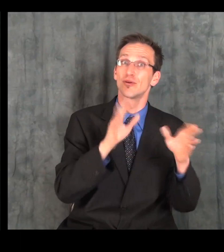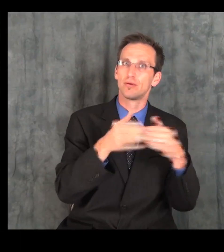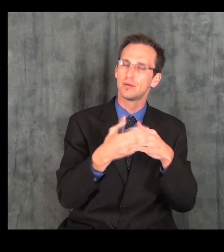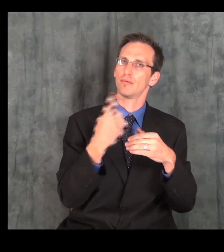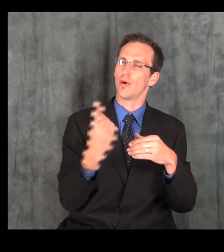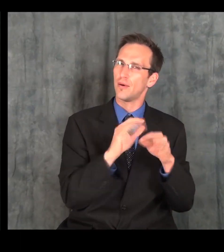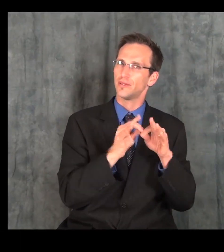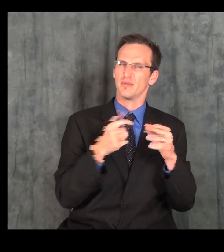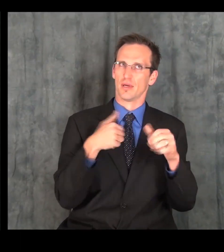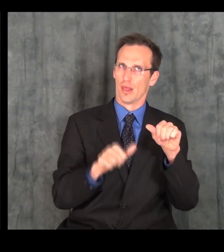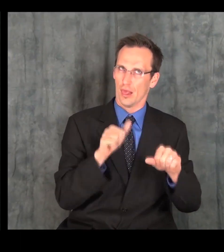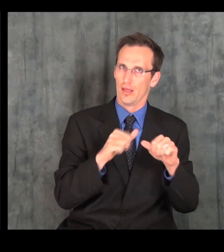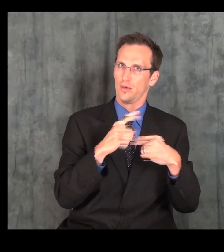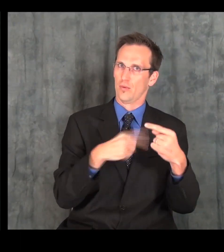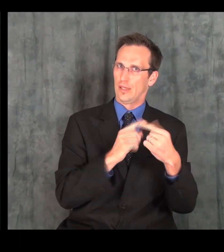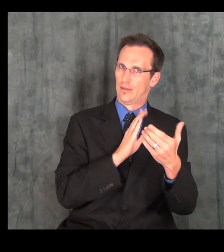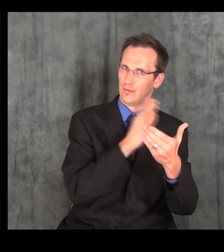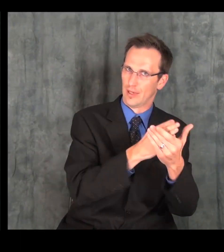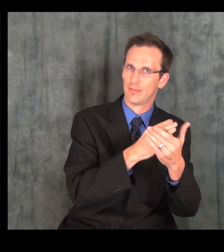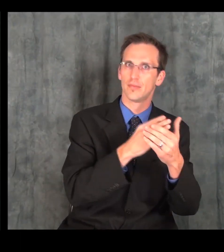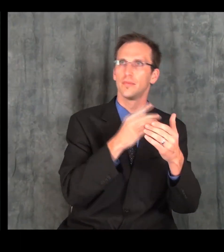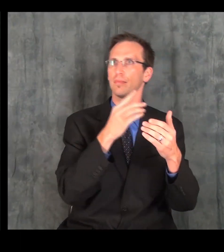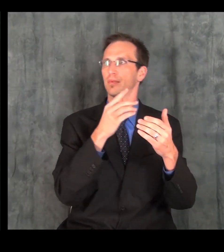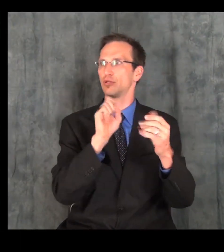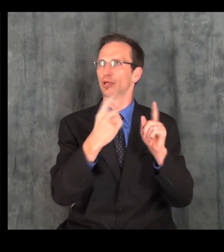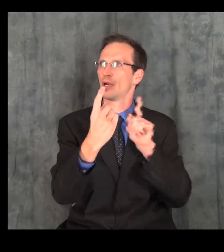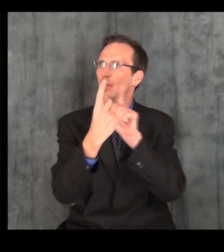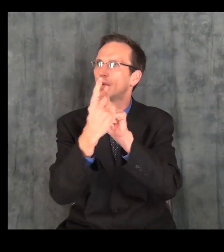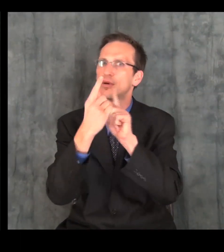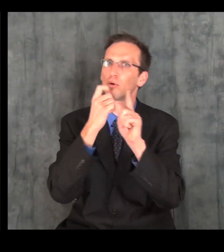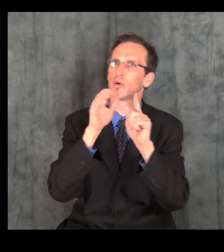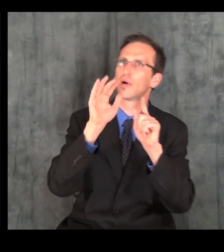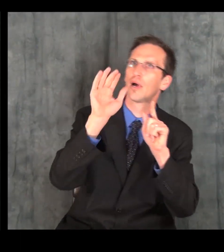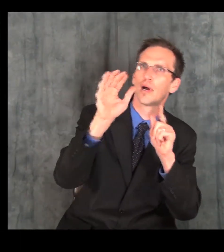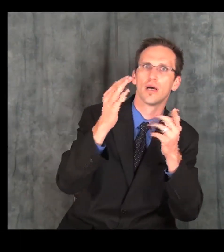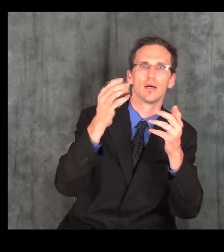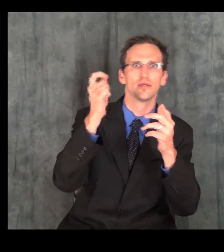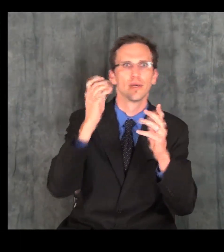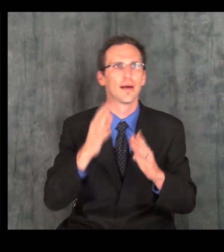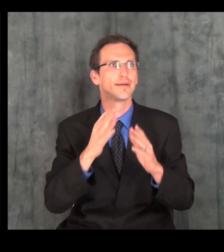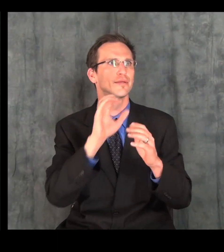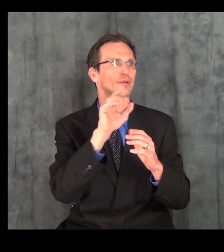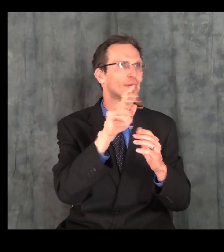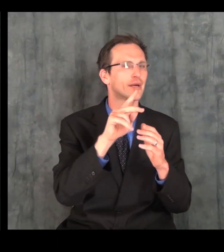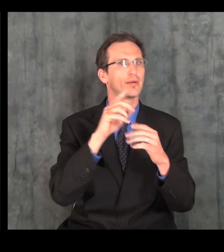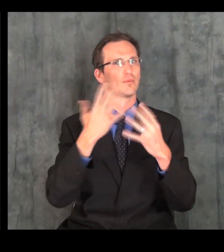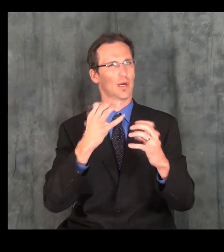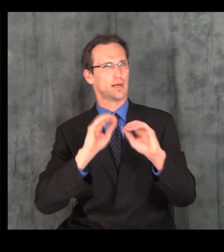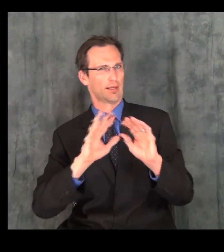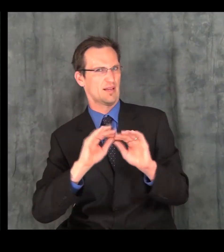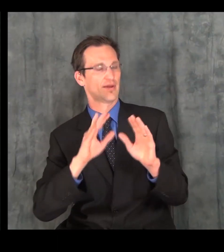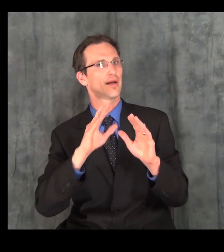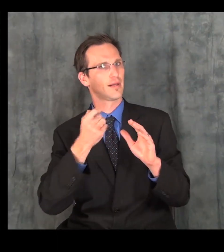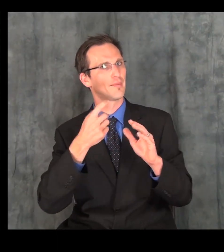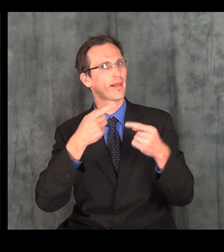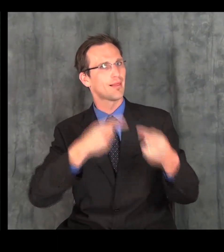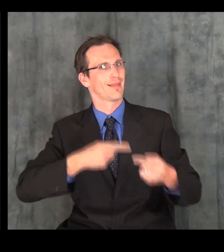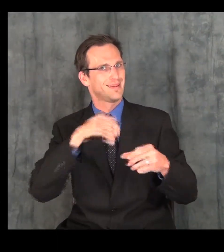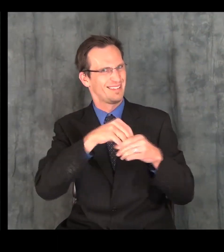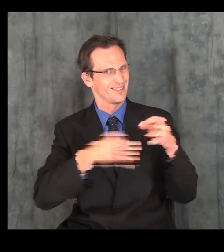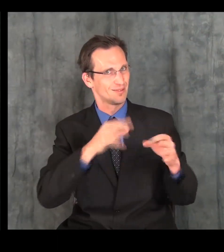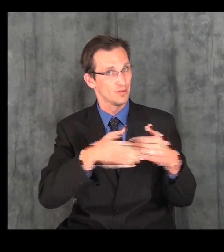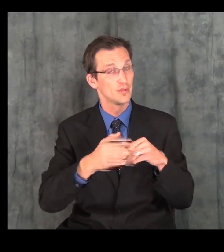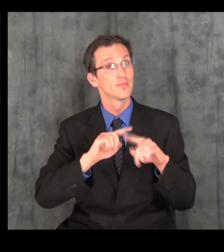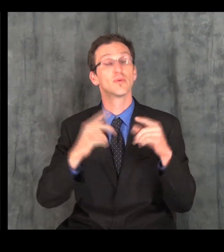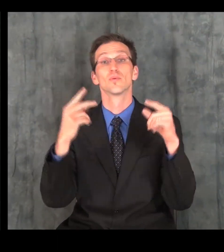to interrupt and how to interrupt and who they should address when they want to interrupt to clarify something. But when the interpreters are